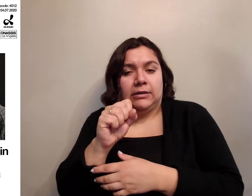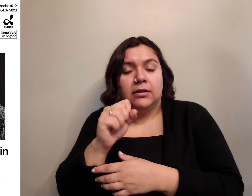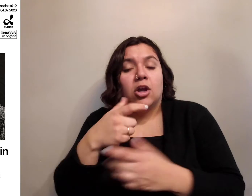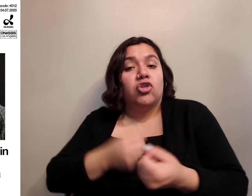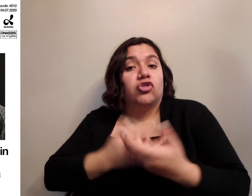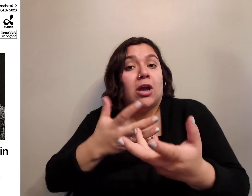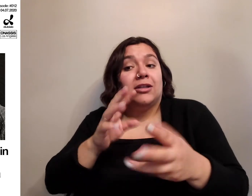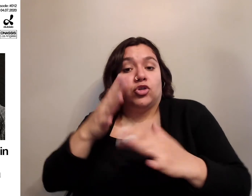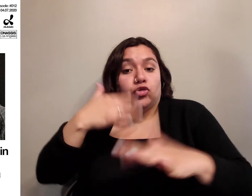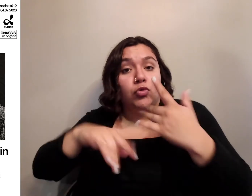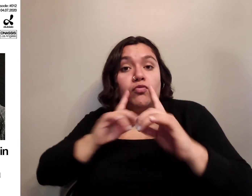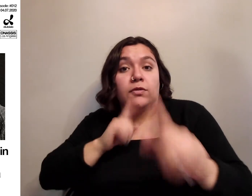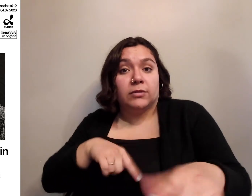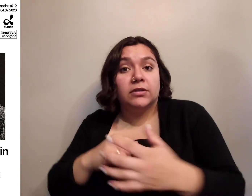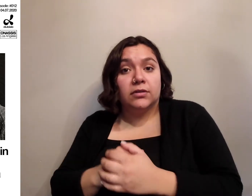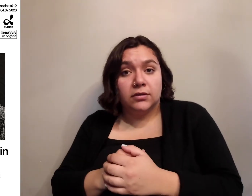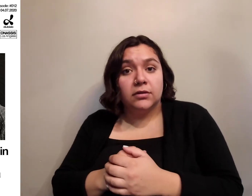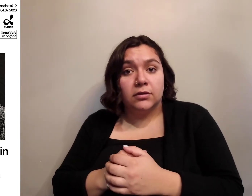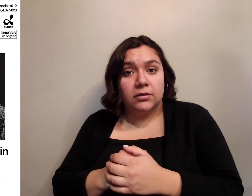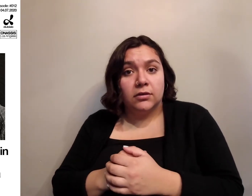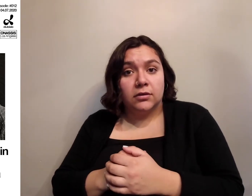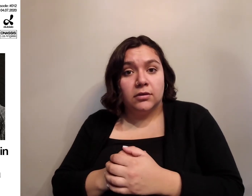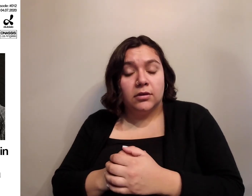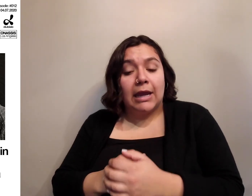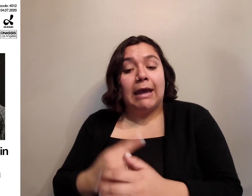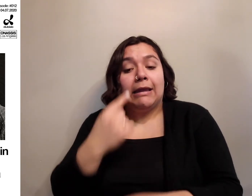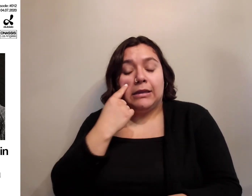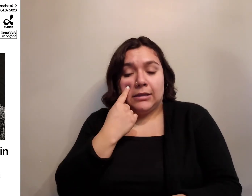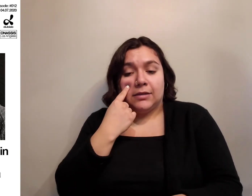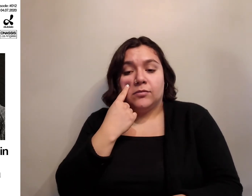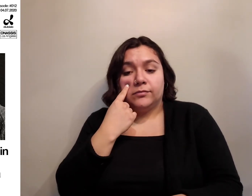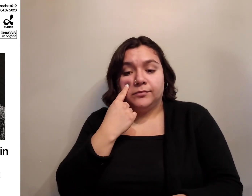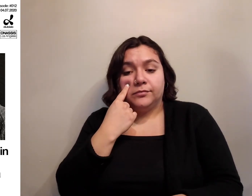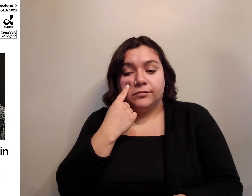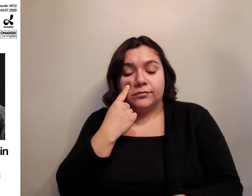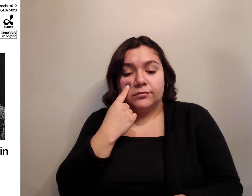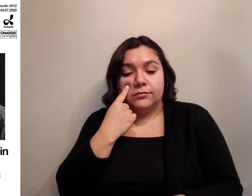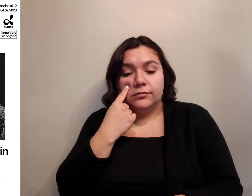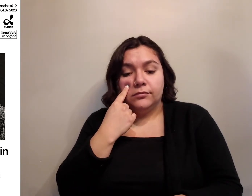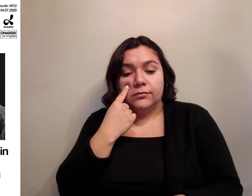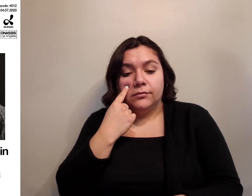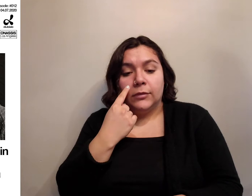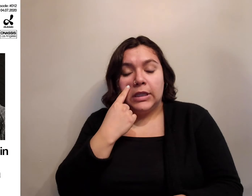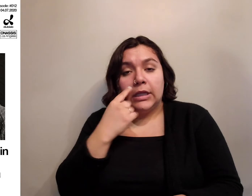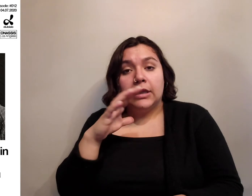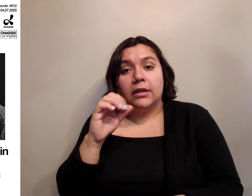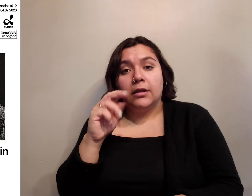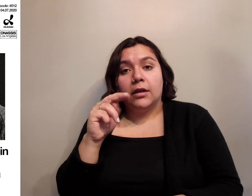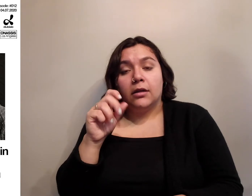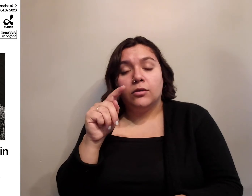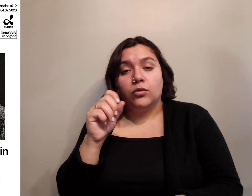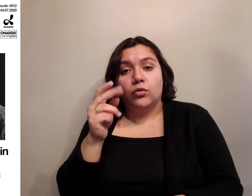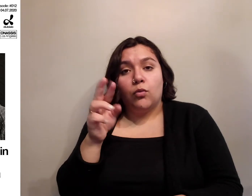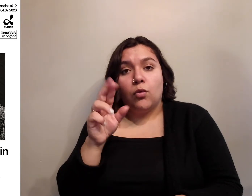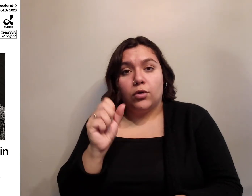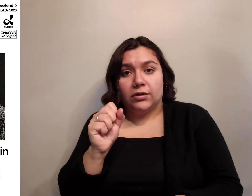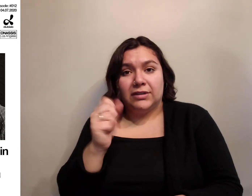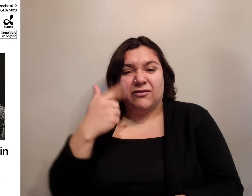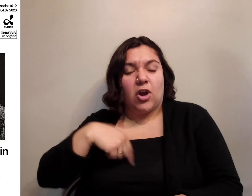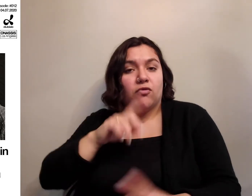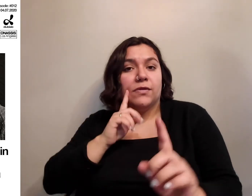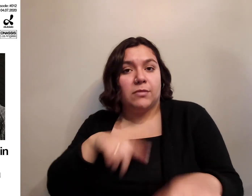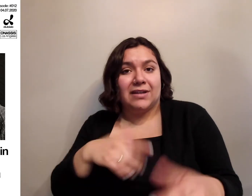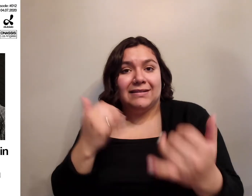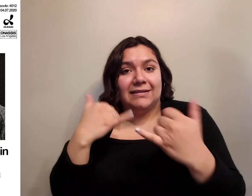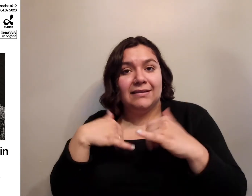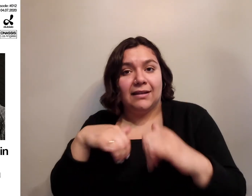response. I think that the contours of our response have